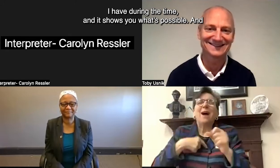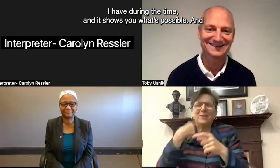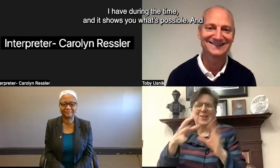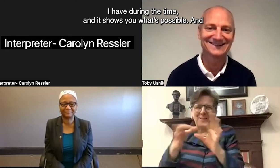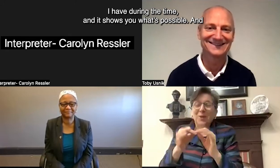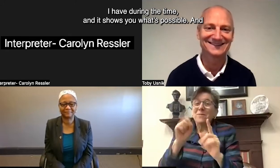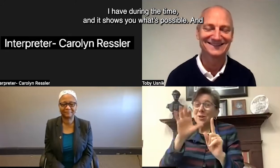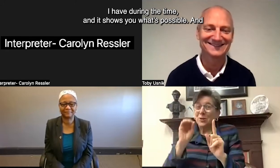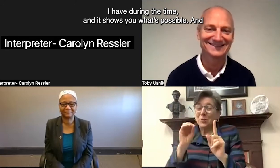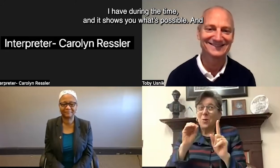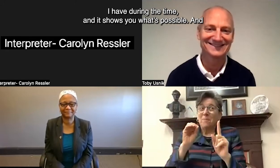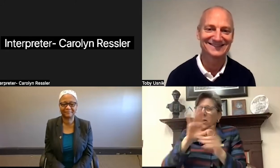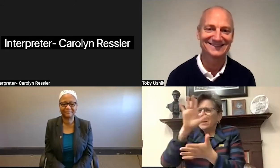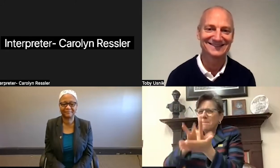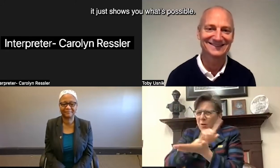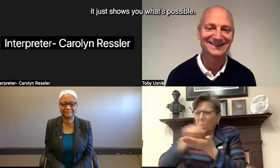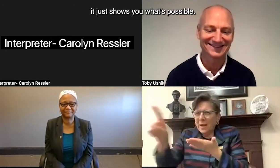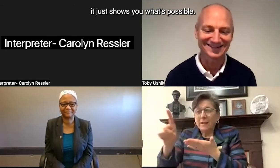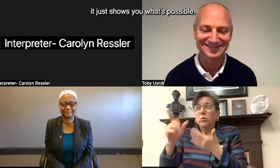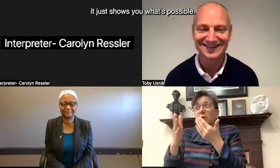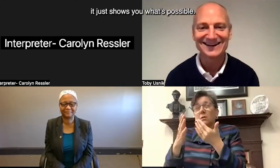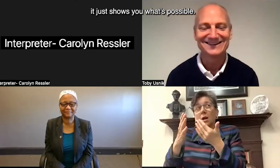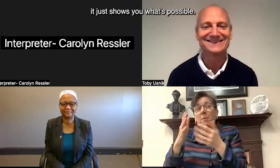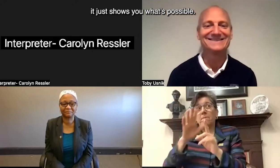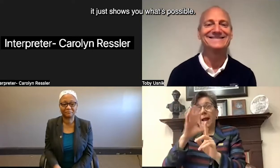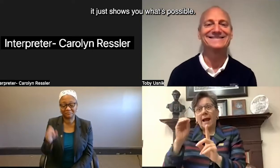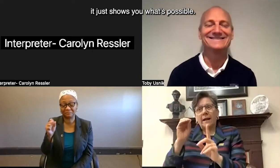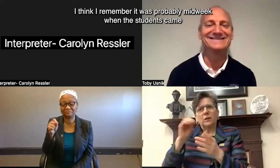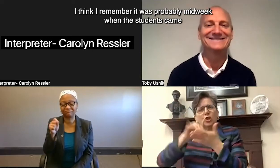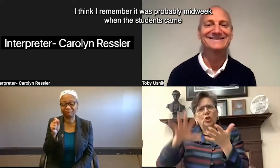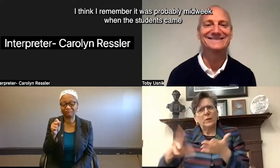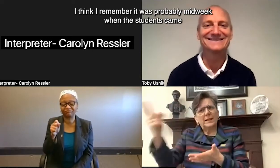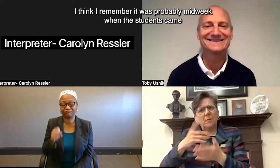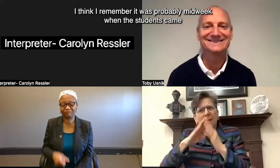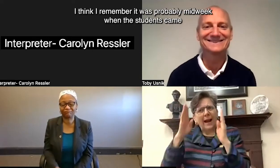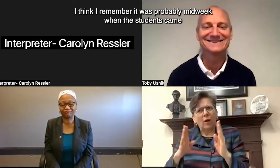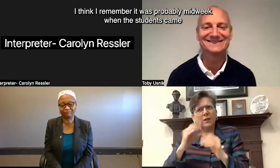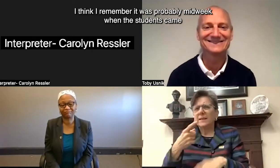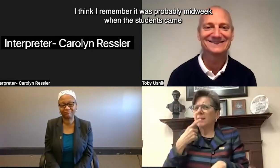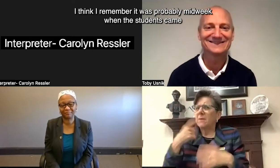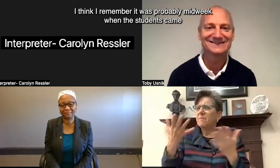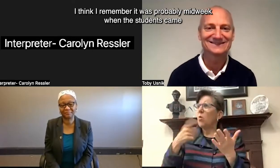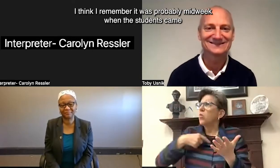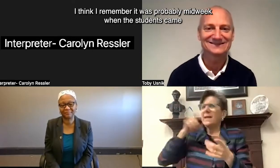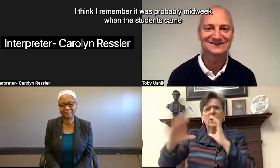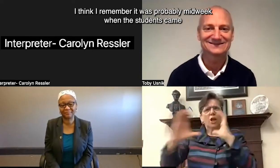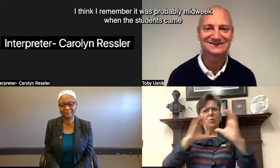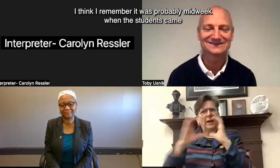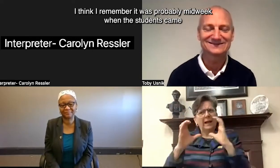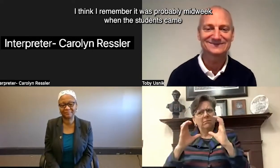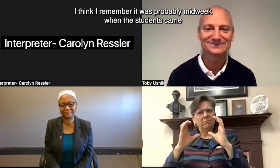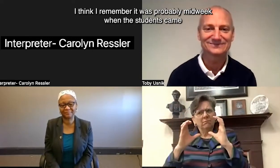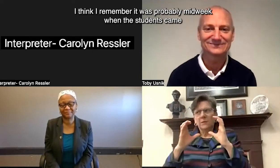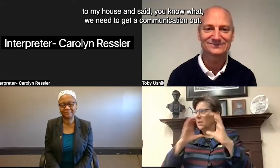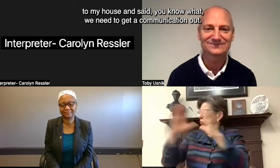it just shows you what's possible, I think. I remember it was probably mid-week when the students came to my house and said,